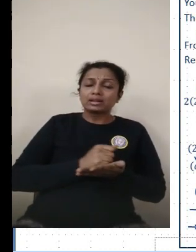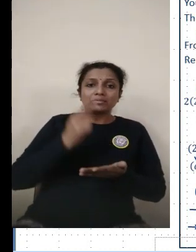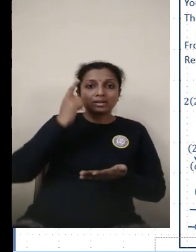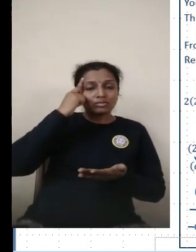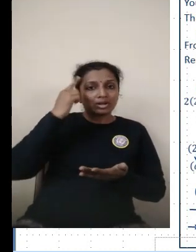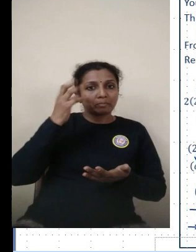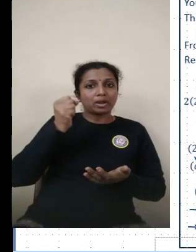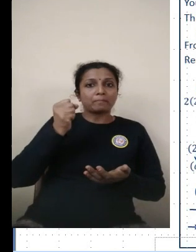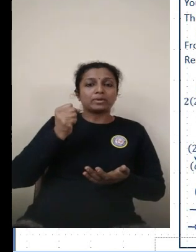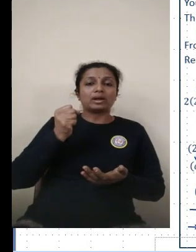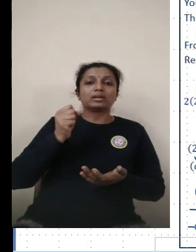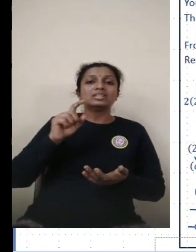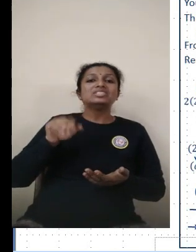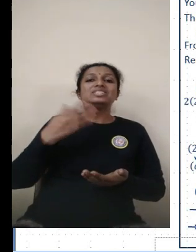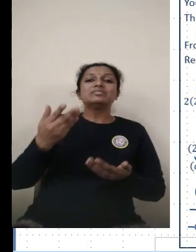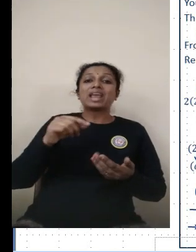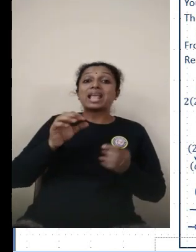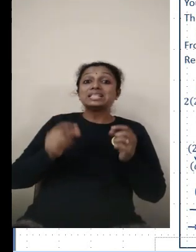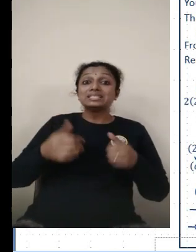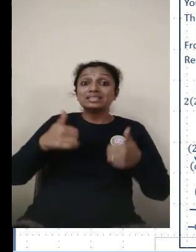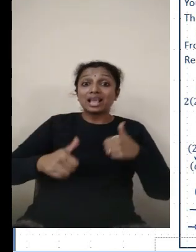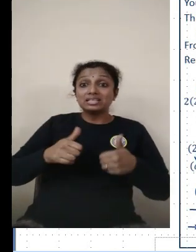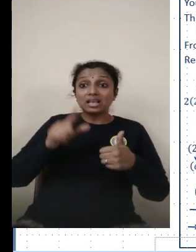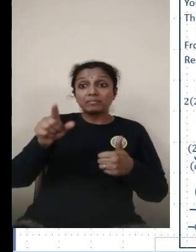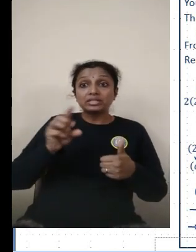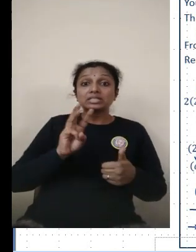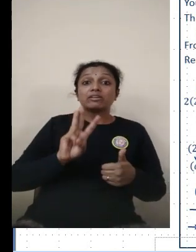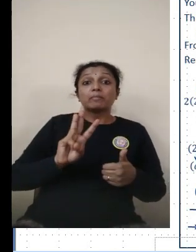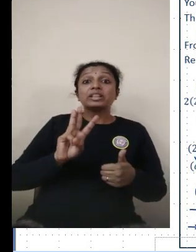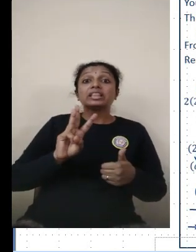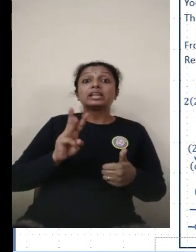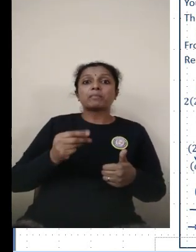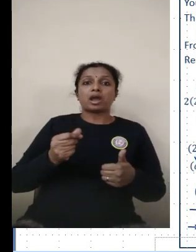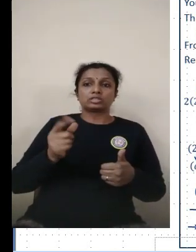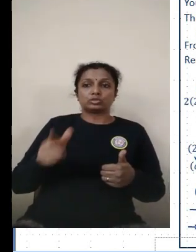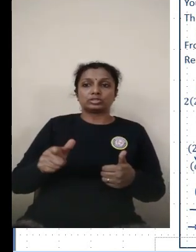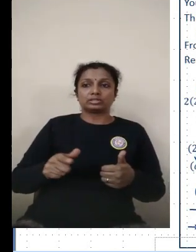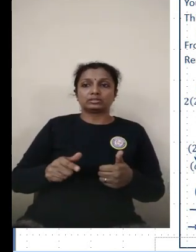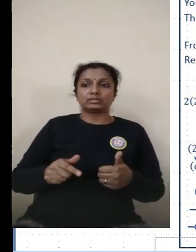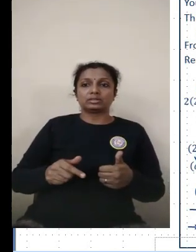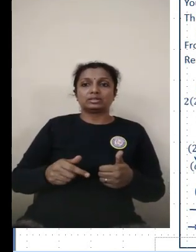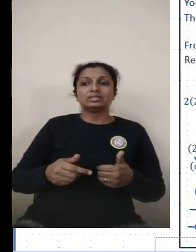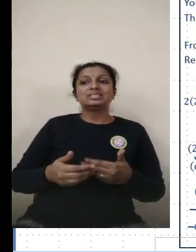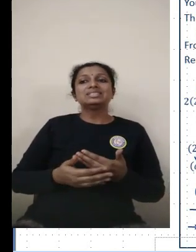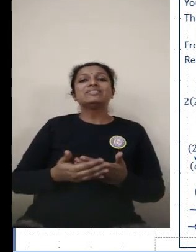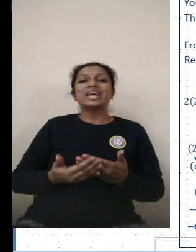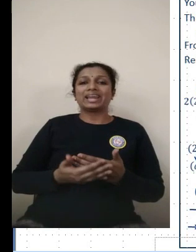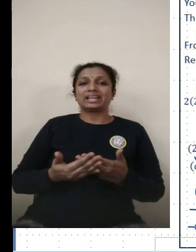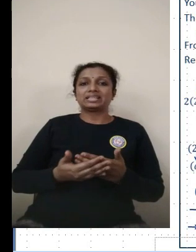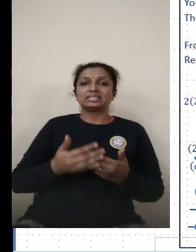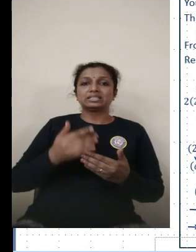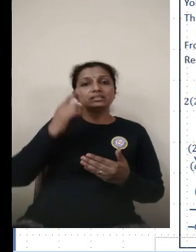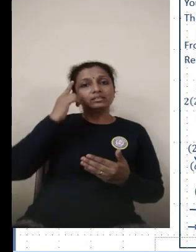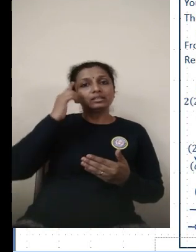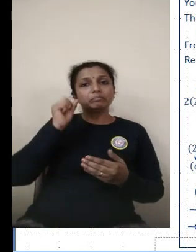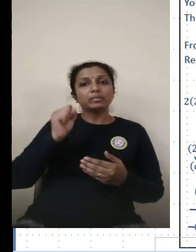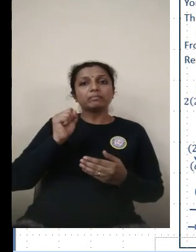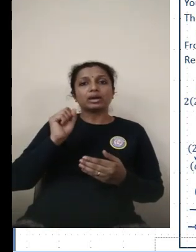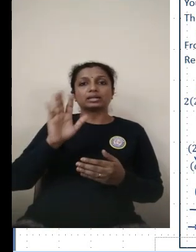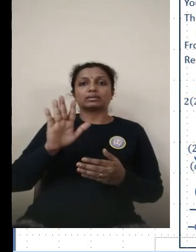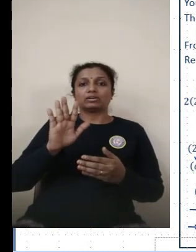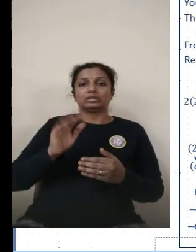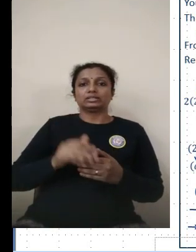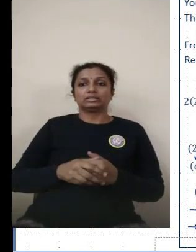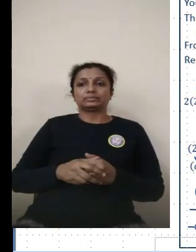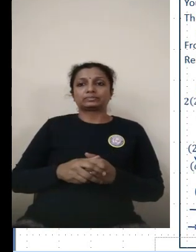already an existing complete square. So, please remember these two types, but you have to practice this. Unless